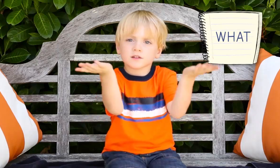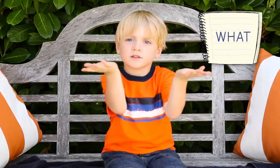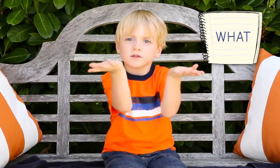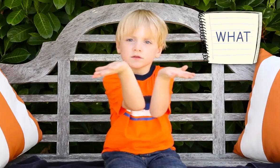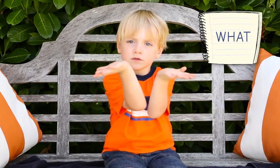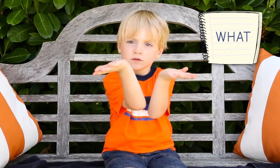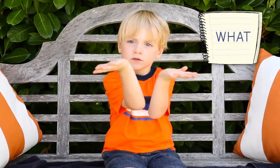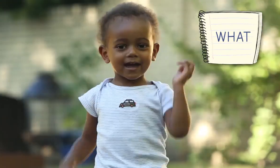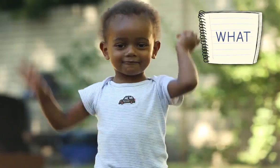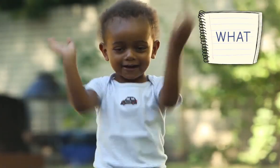What? What?